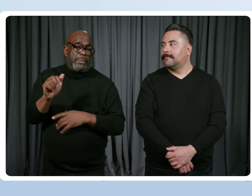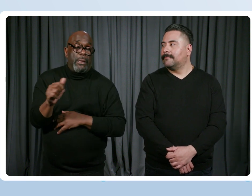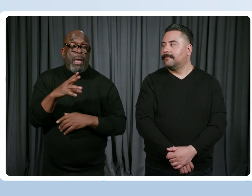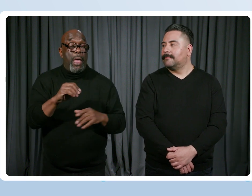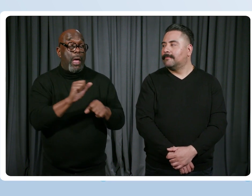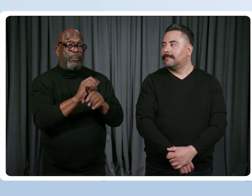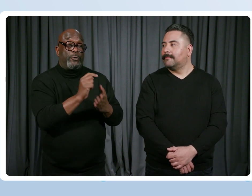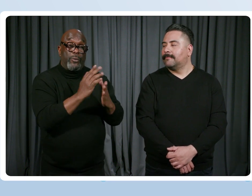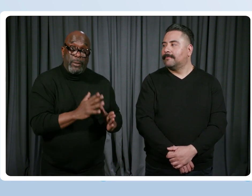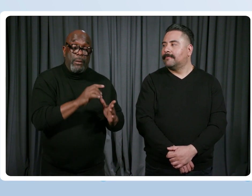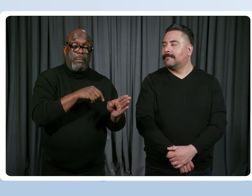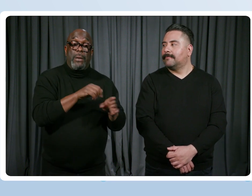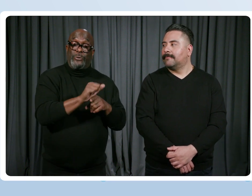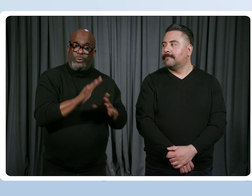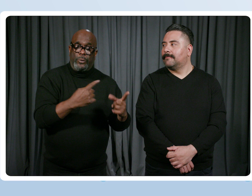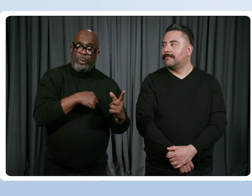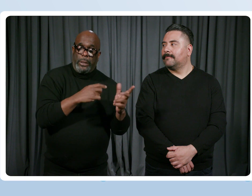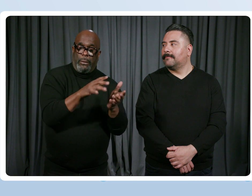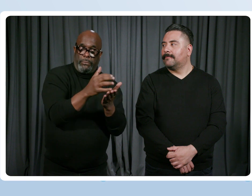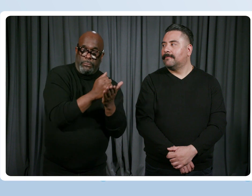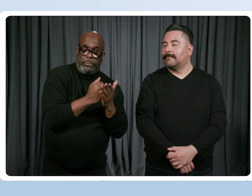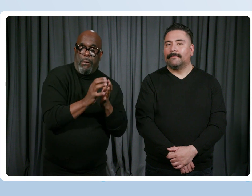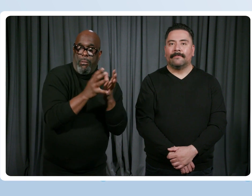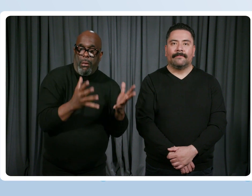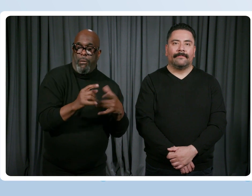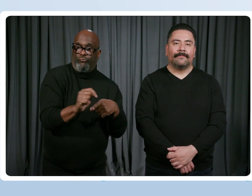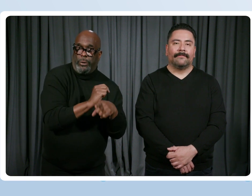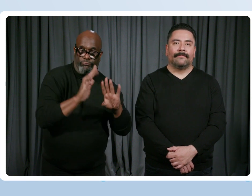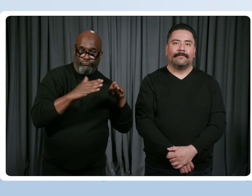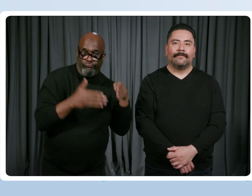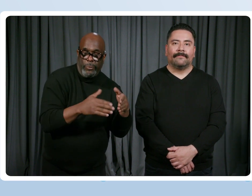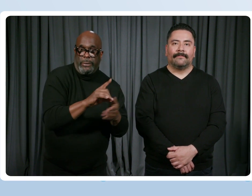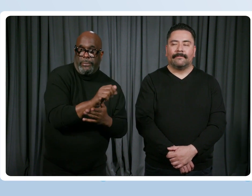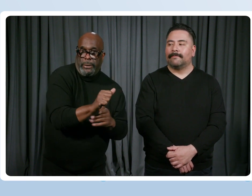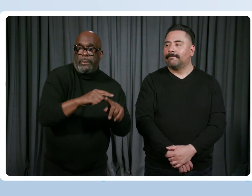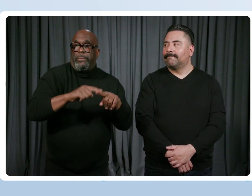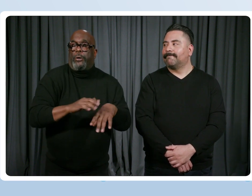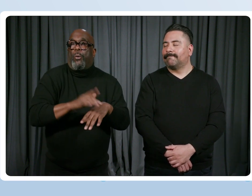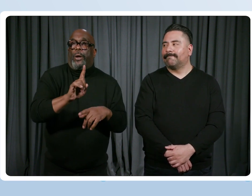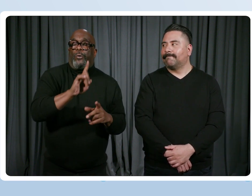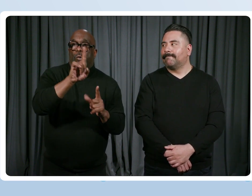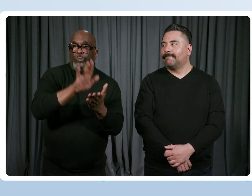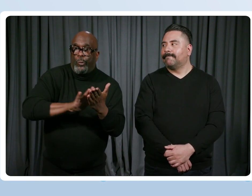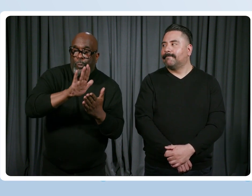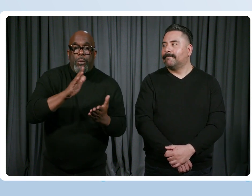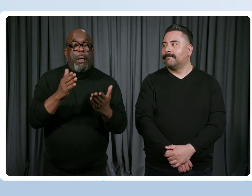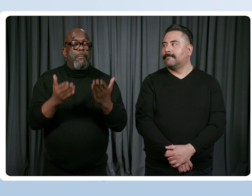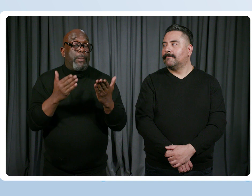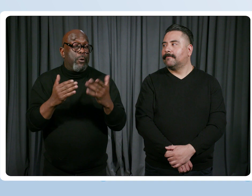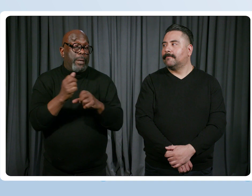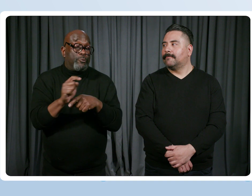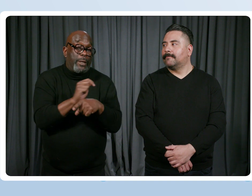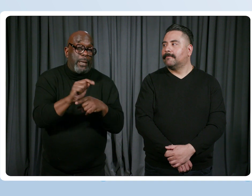occupational therapy practitioners, we receive a lot of training about disability. Depending on where you went to school, you might have also received a lot of training about